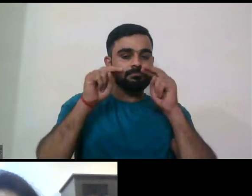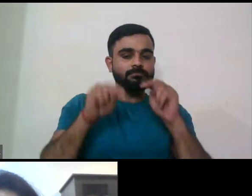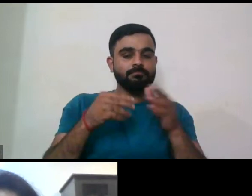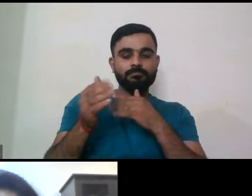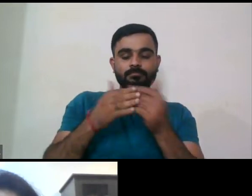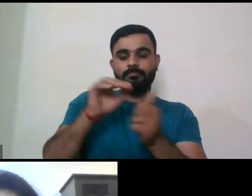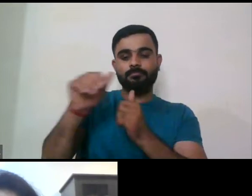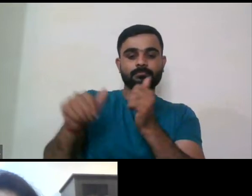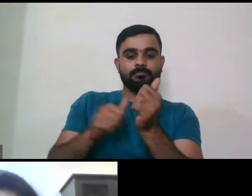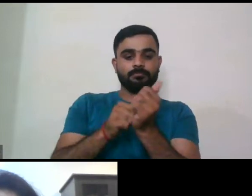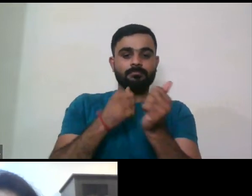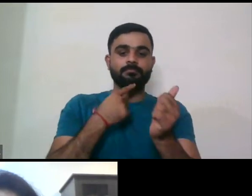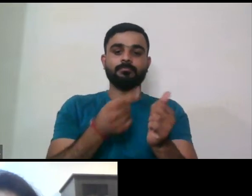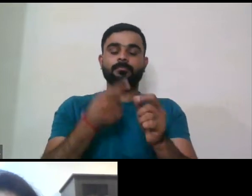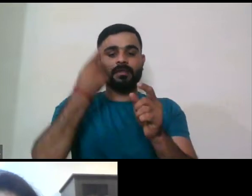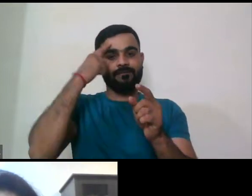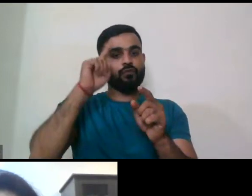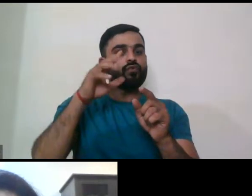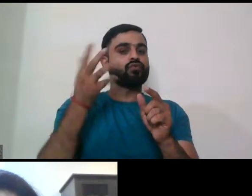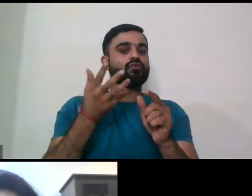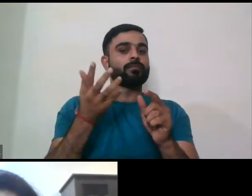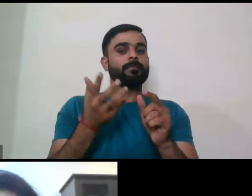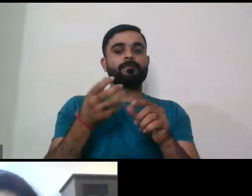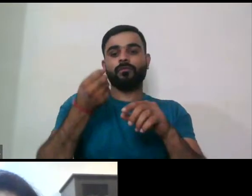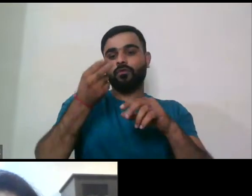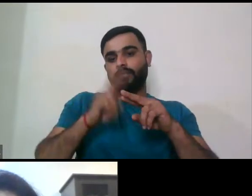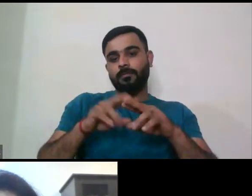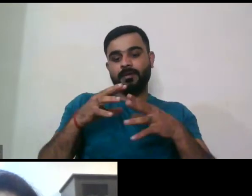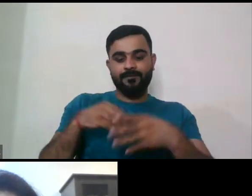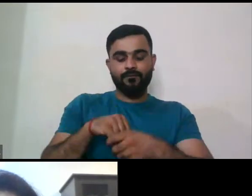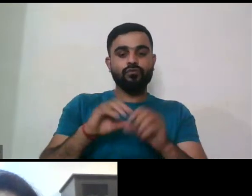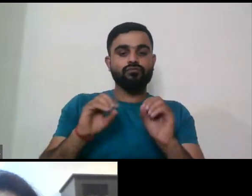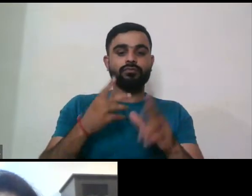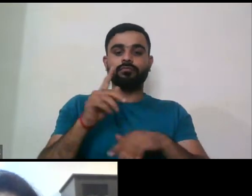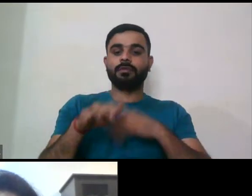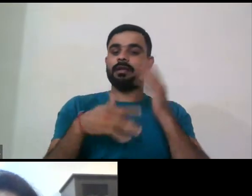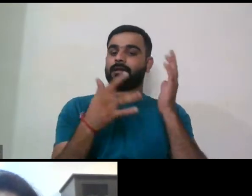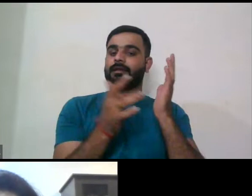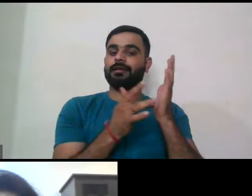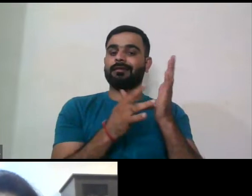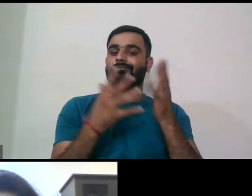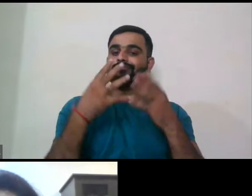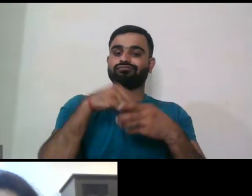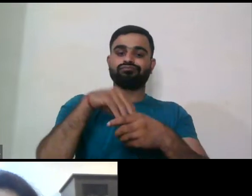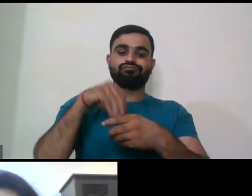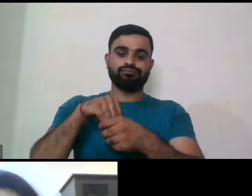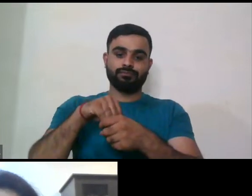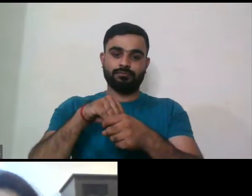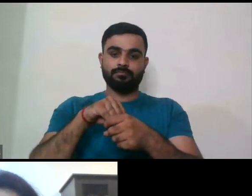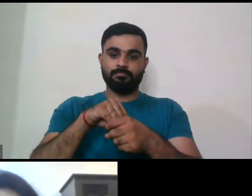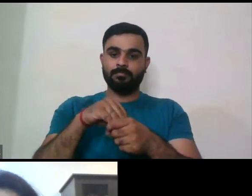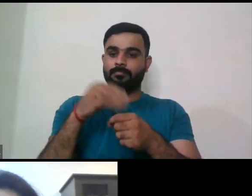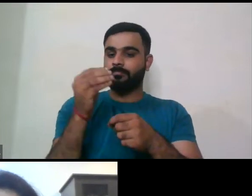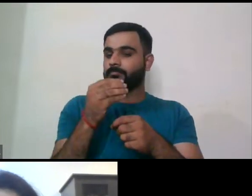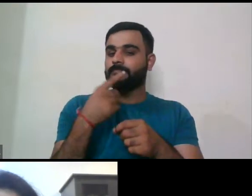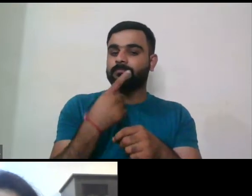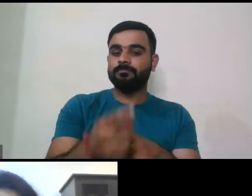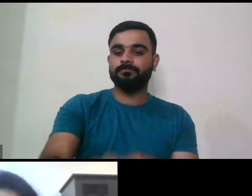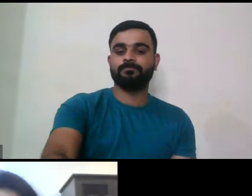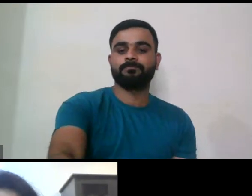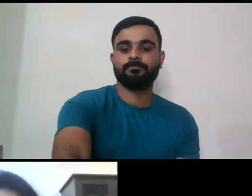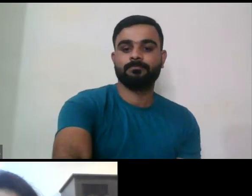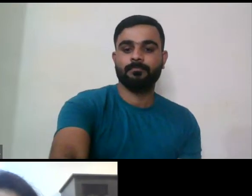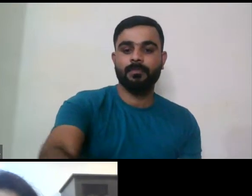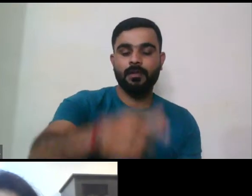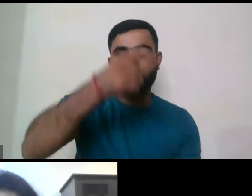back and saying, what are the consequences of bringing in this tech? What is it disrupting? Is it disrupting something that it